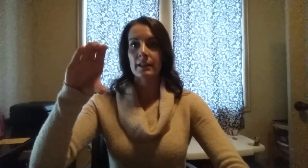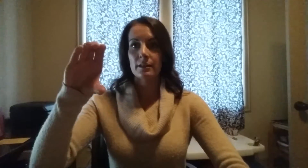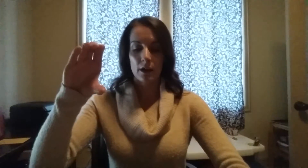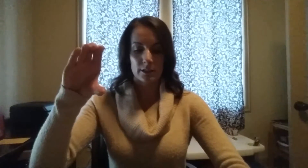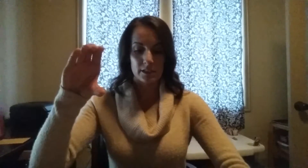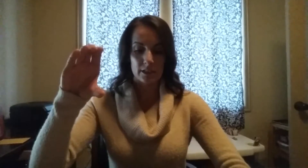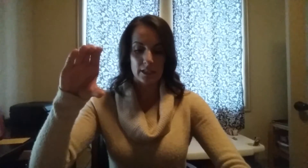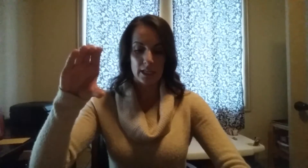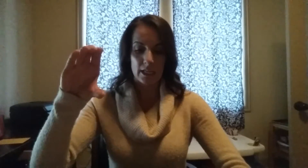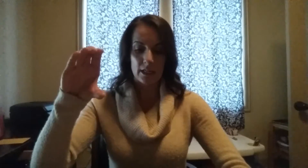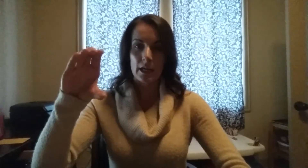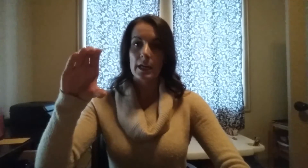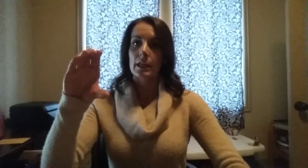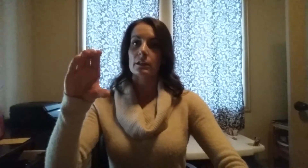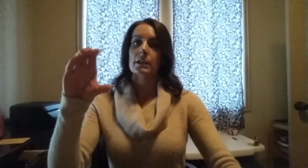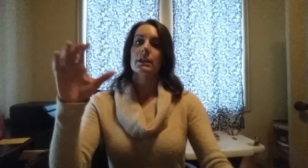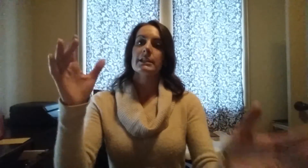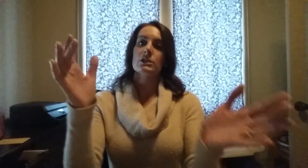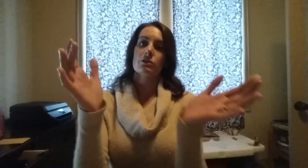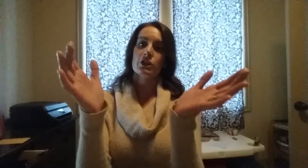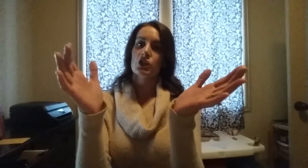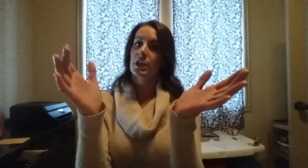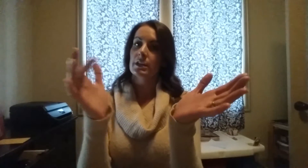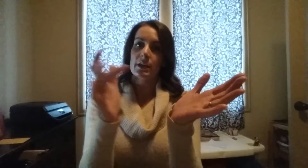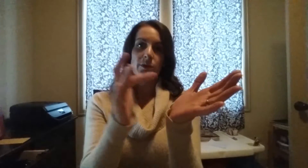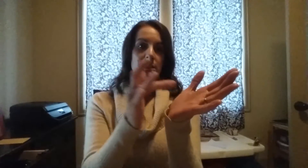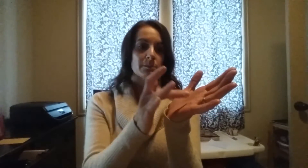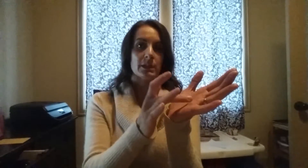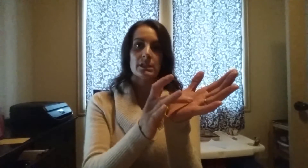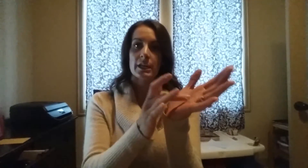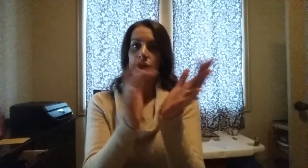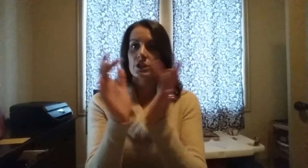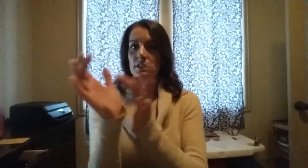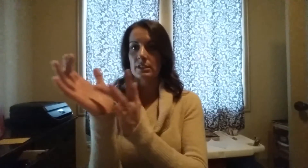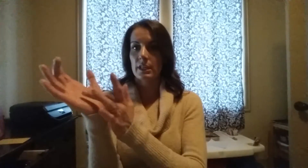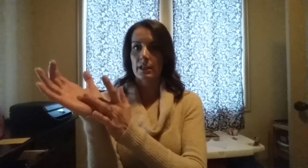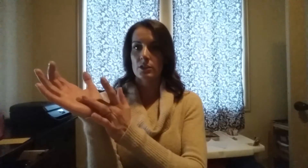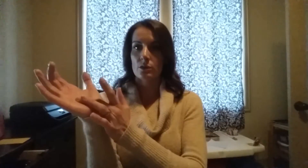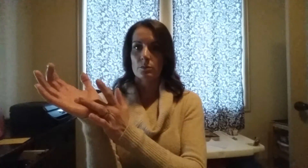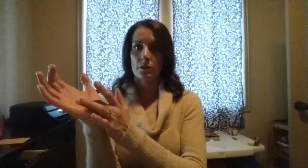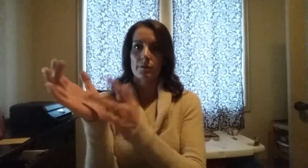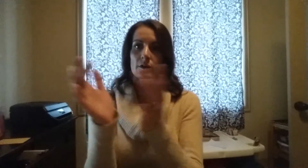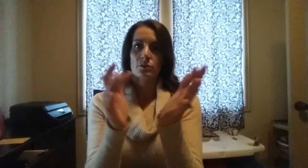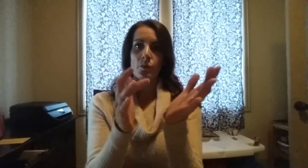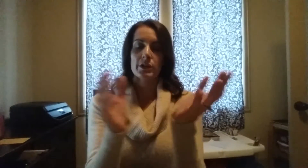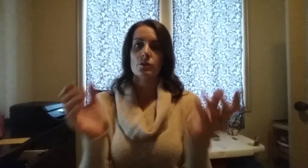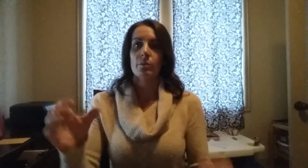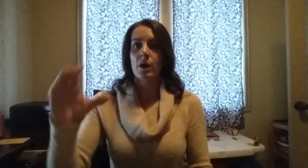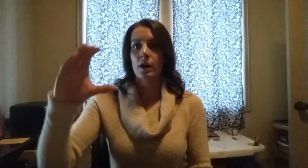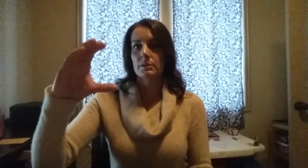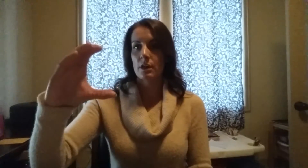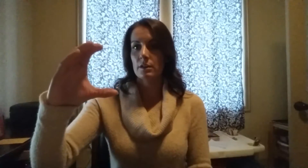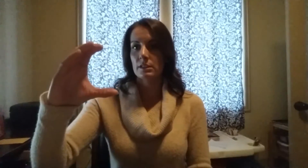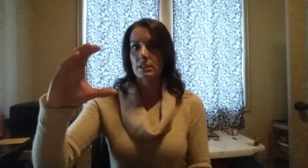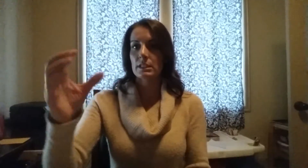again. Constantine legalizes Christianity, and we simply sign Jesus again. So those middle fingers point to our palms.